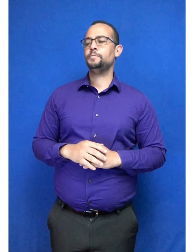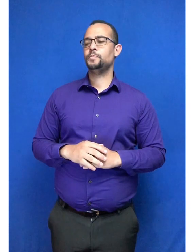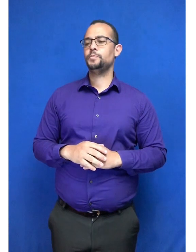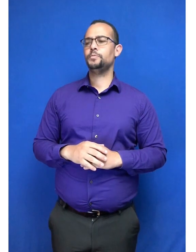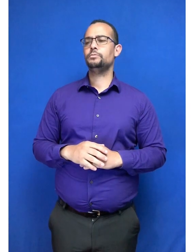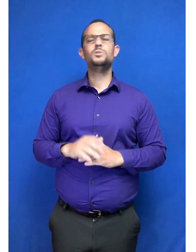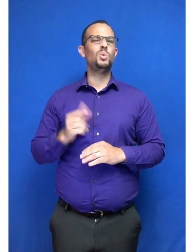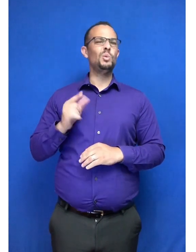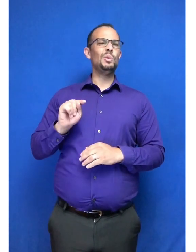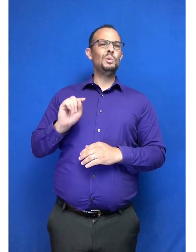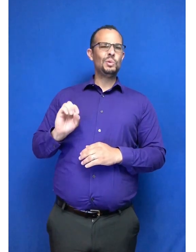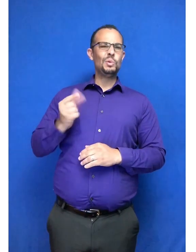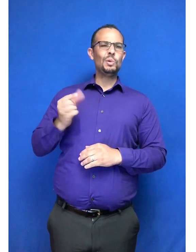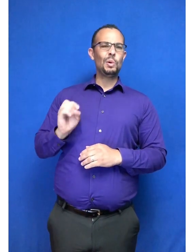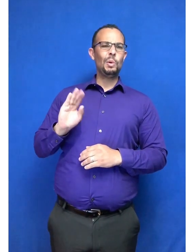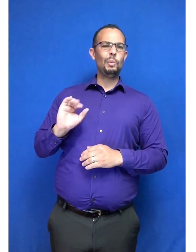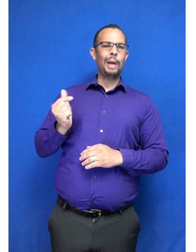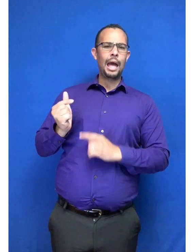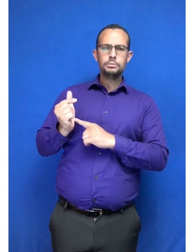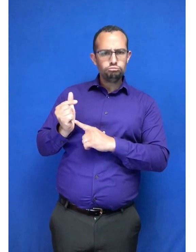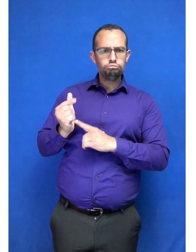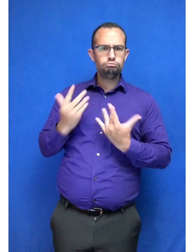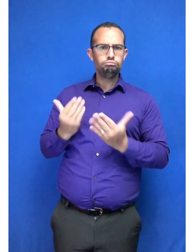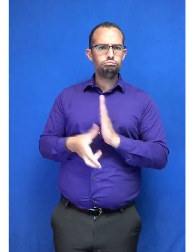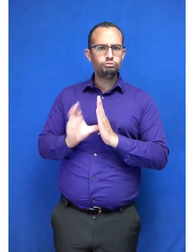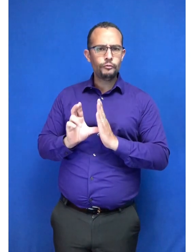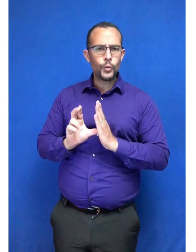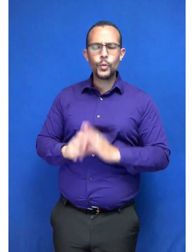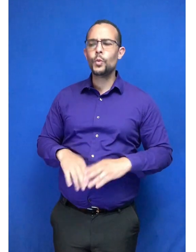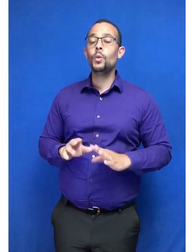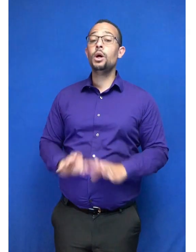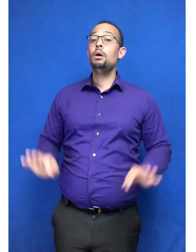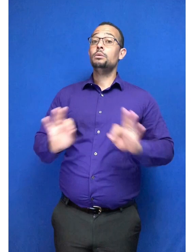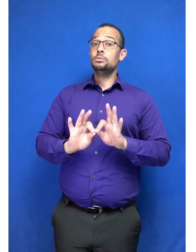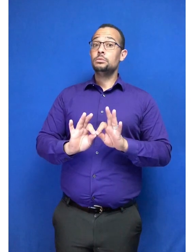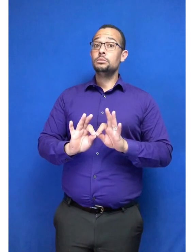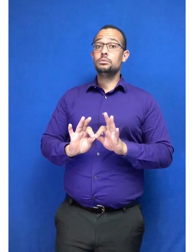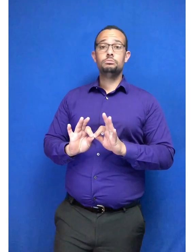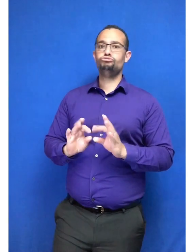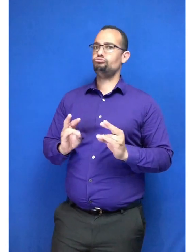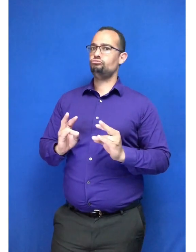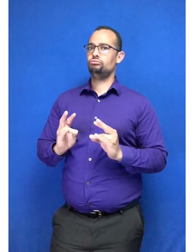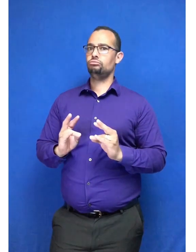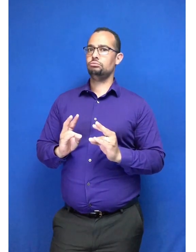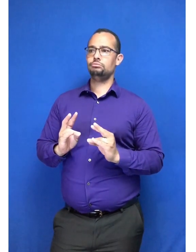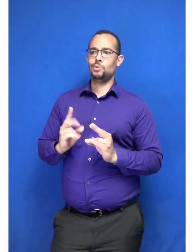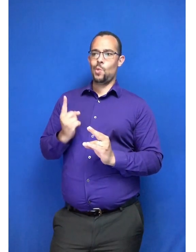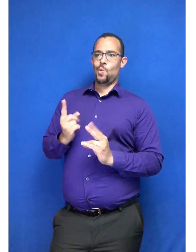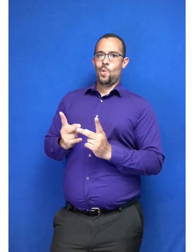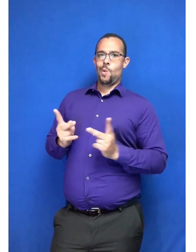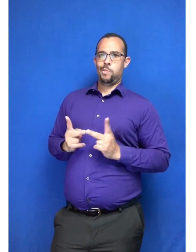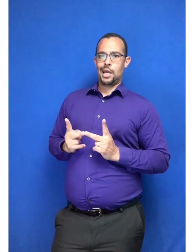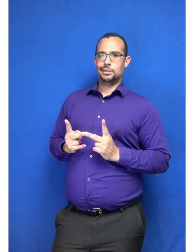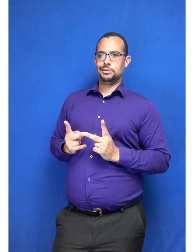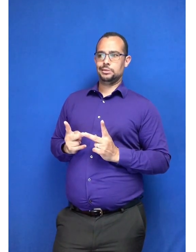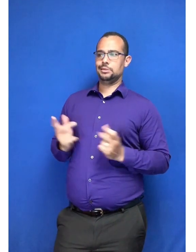Let's go over what a to-go bag is. A to-go bag is an essential piece, a one-stop shop. You would put